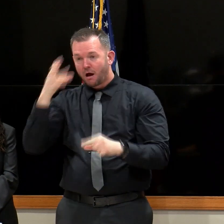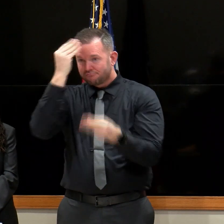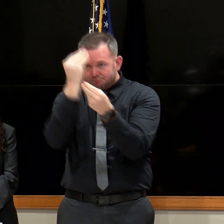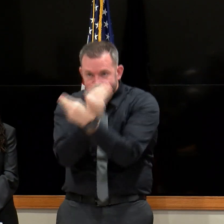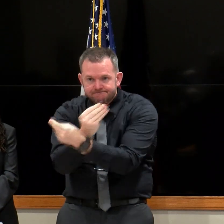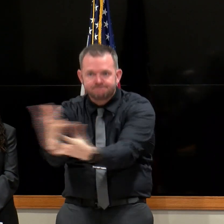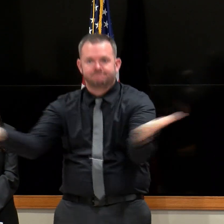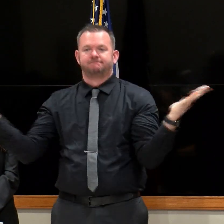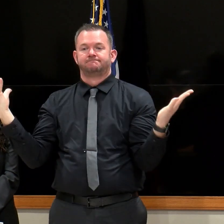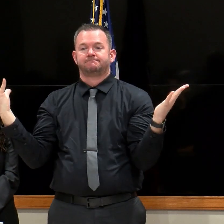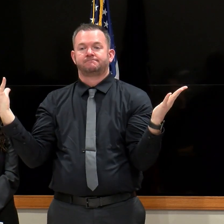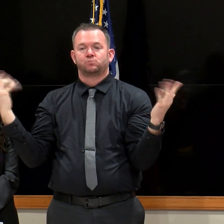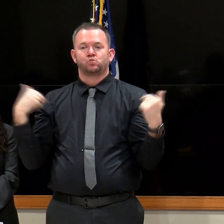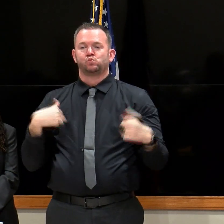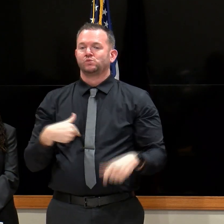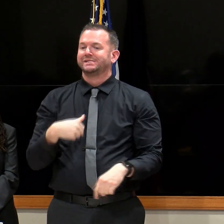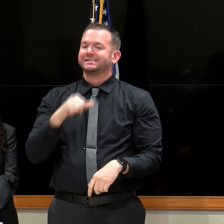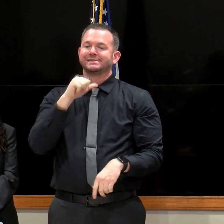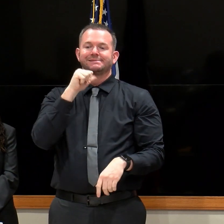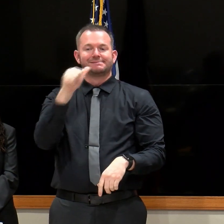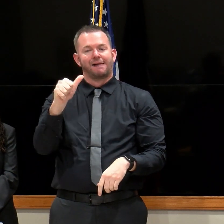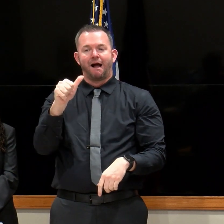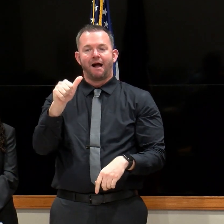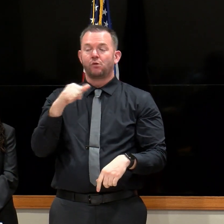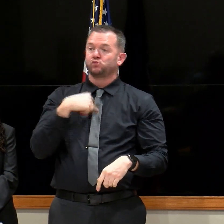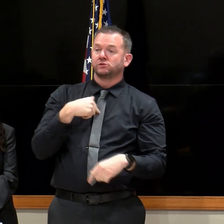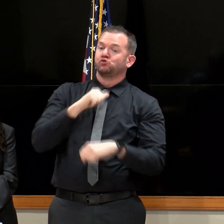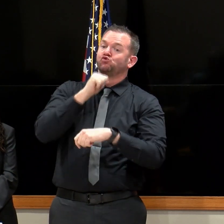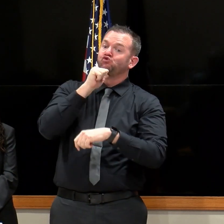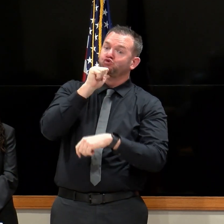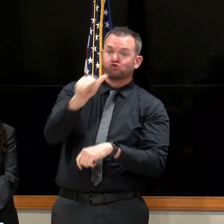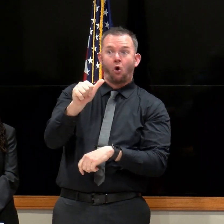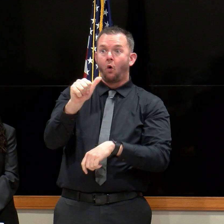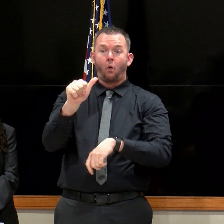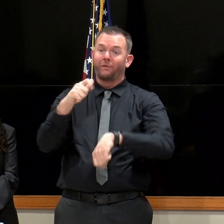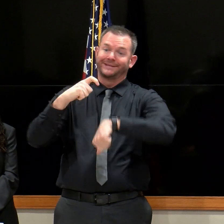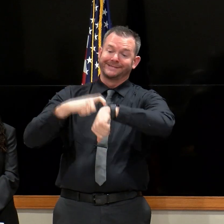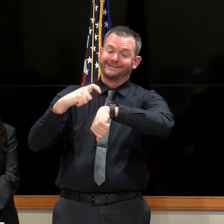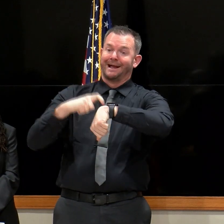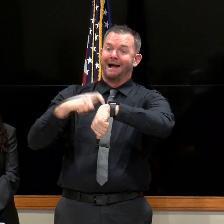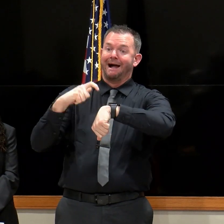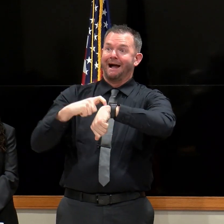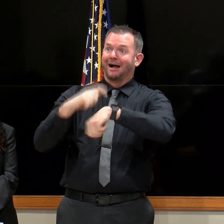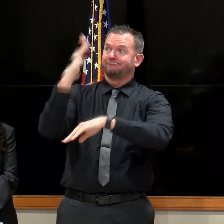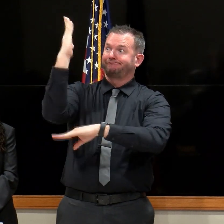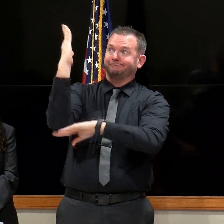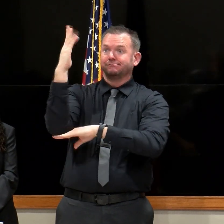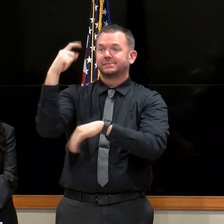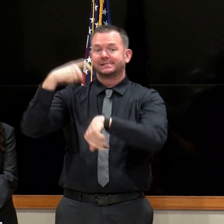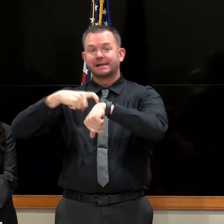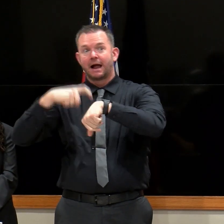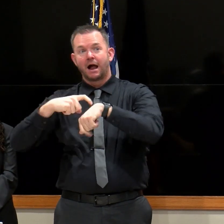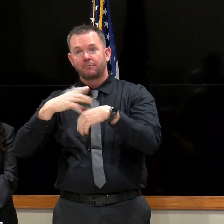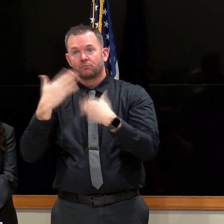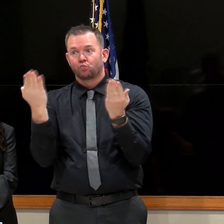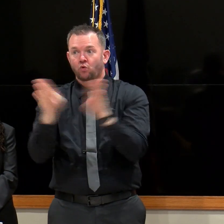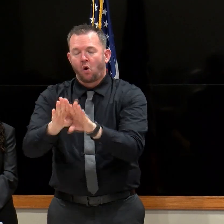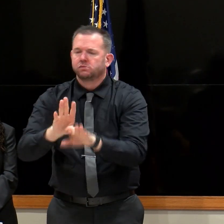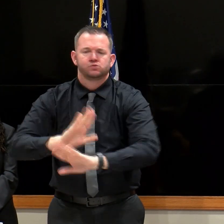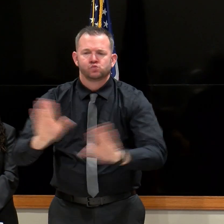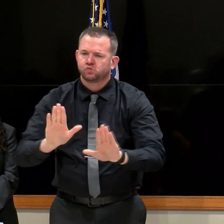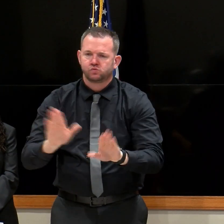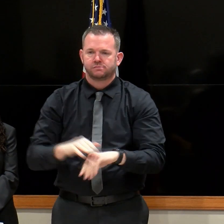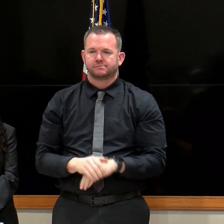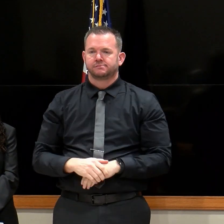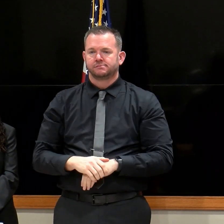should we need to put an emergency brake on the already grave situation we're in. We can come out of the holidays in good